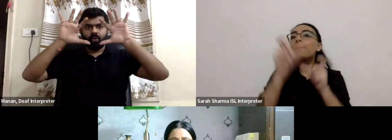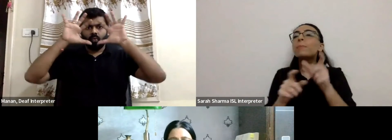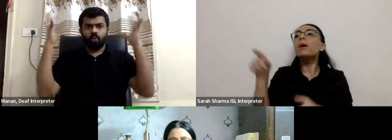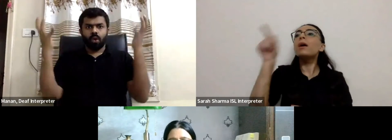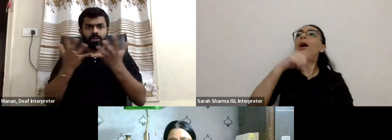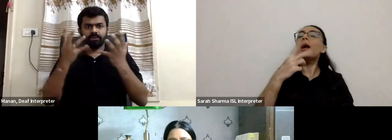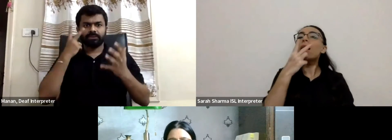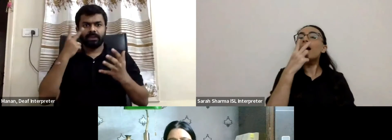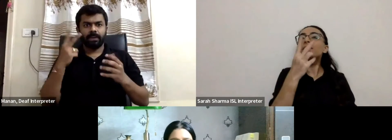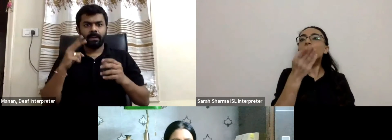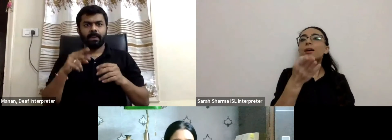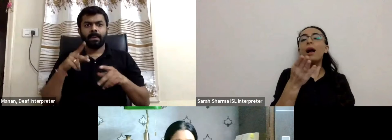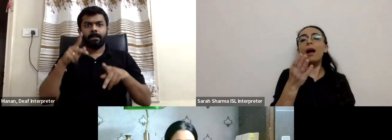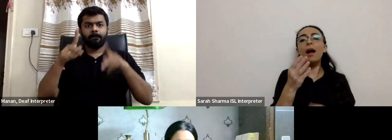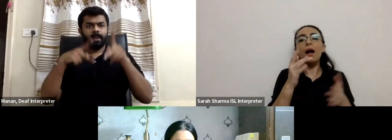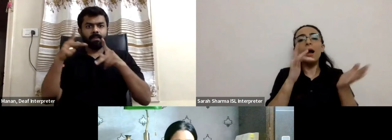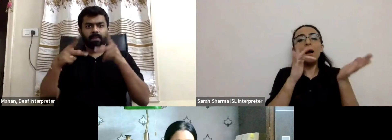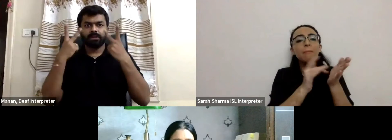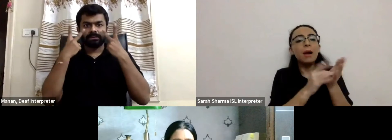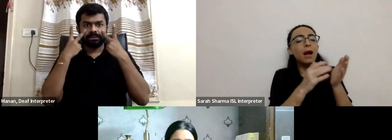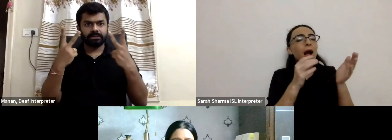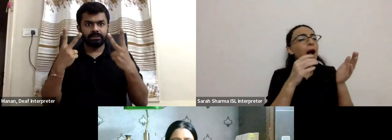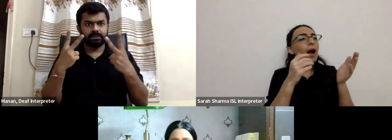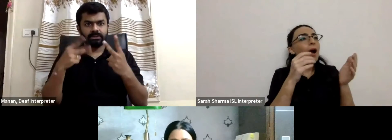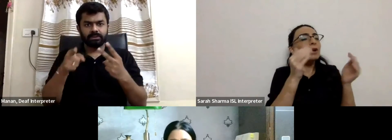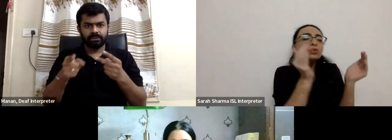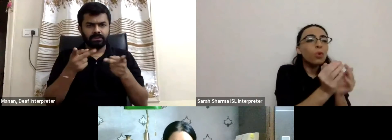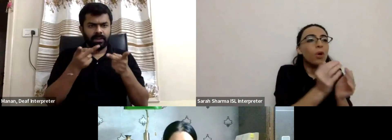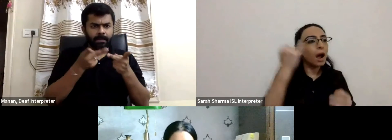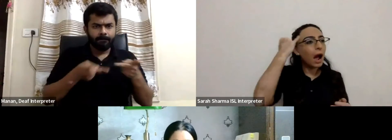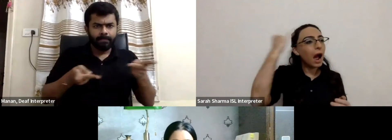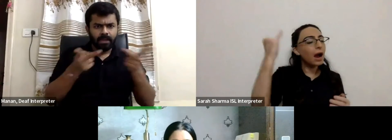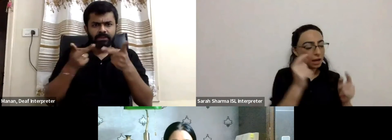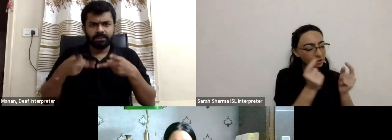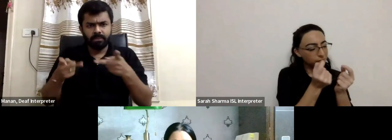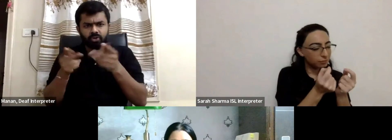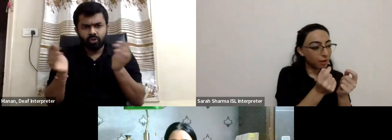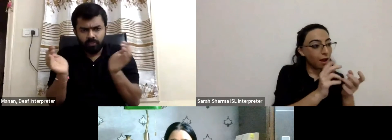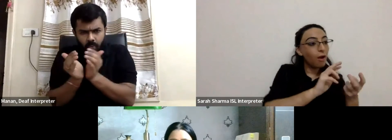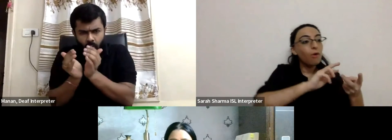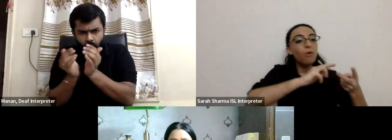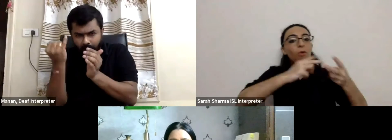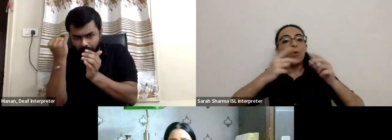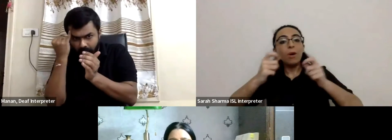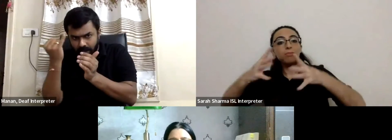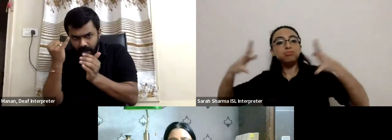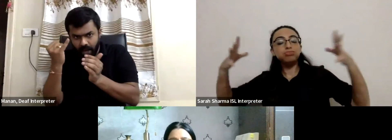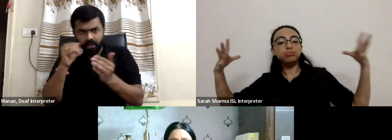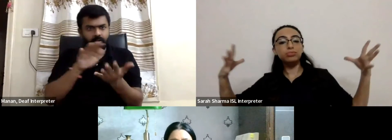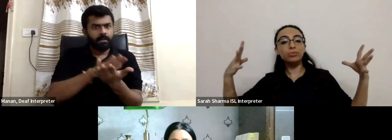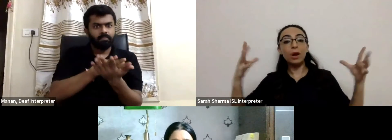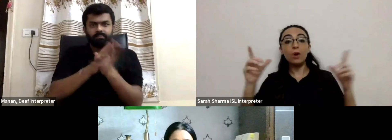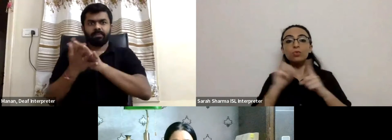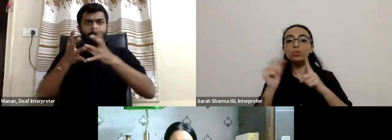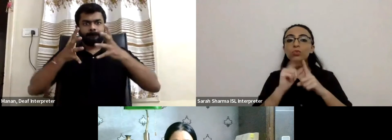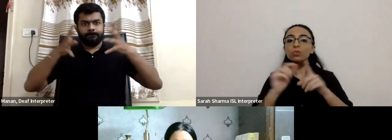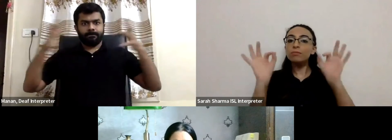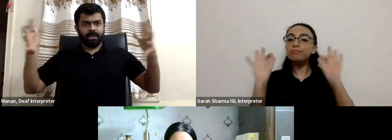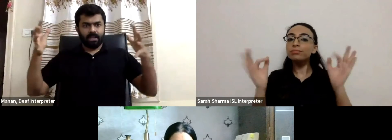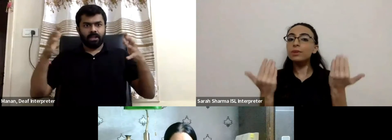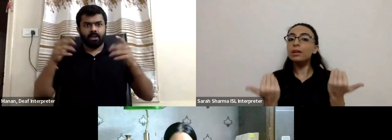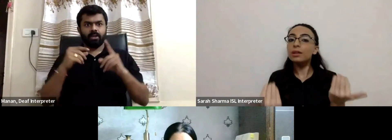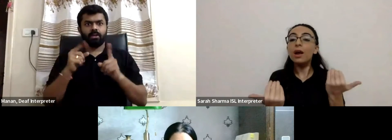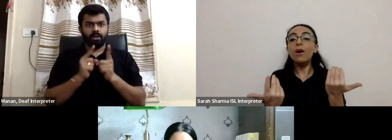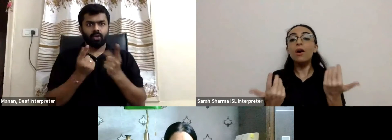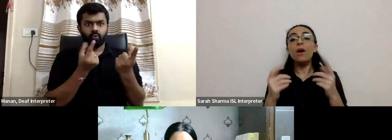a small idea, if nicely implemented, um, can lead to improvement